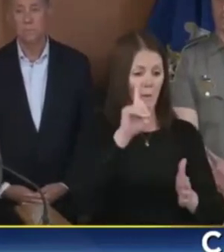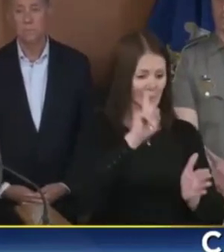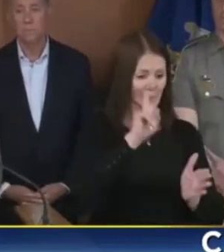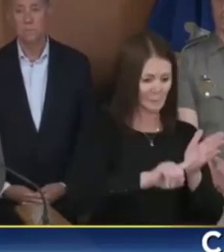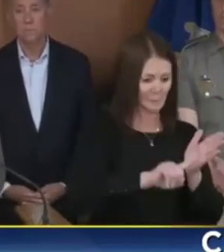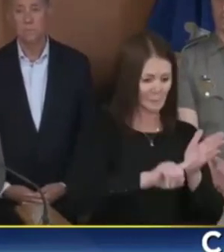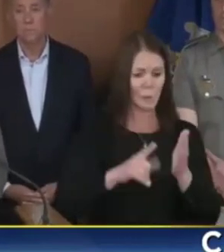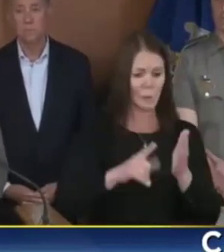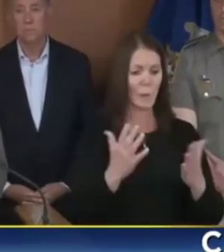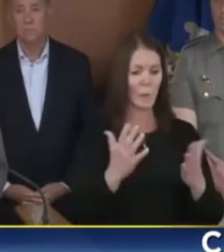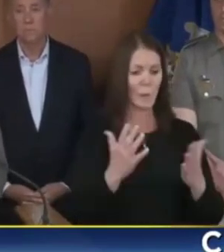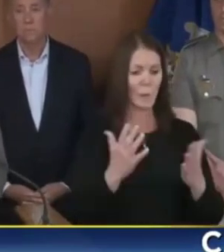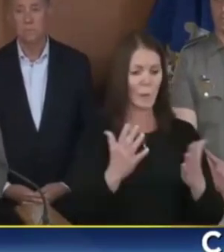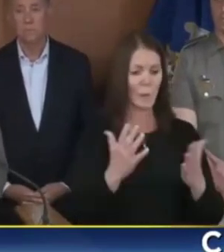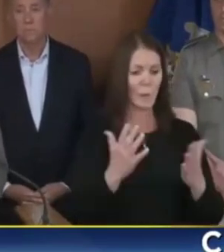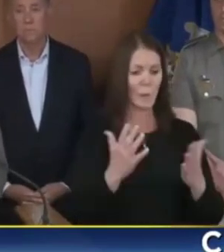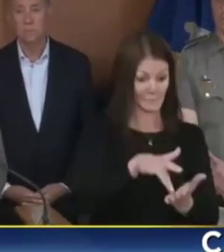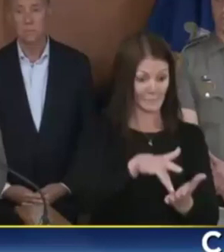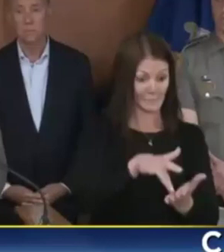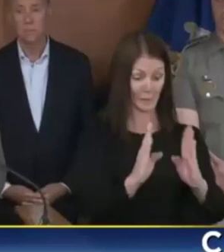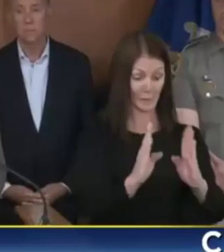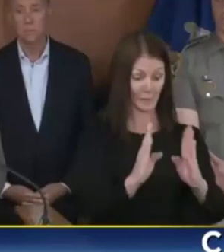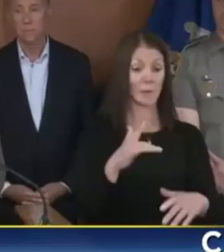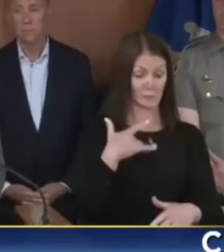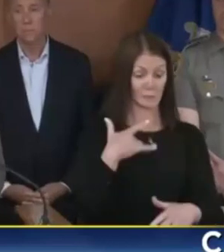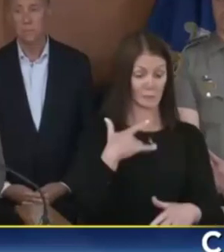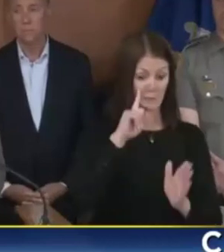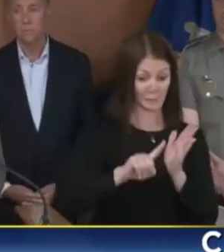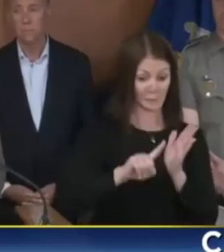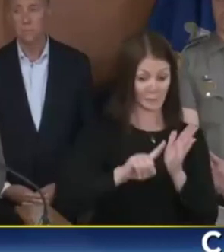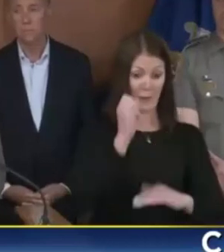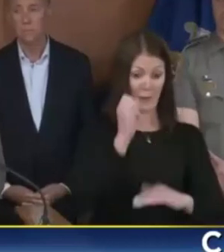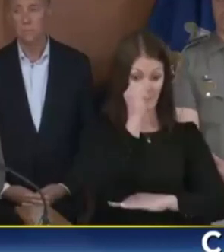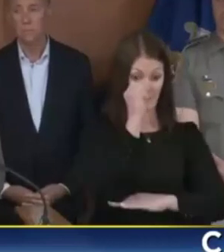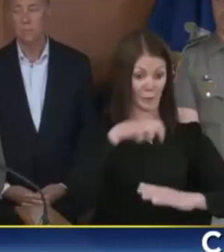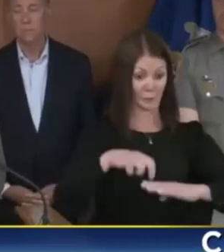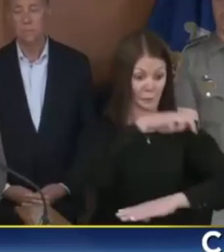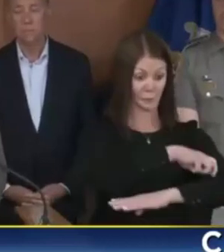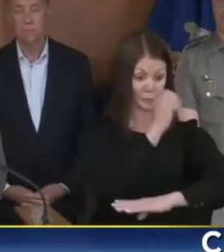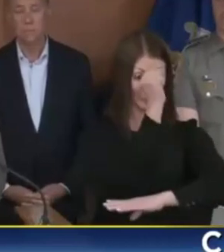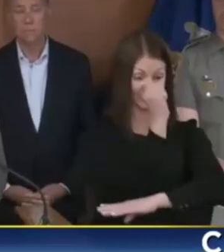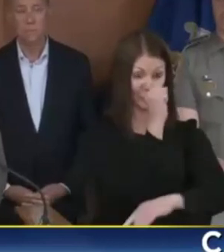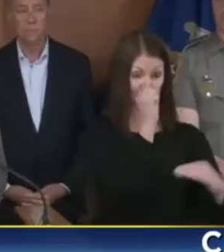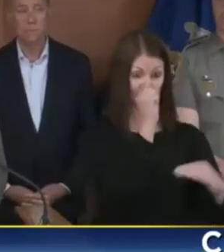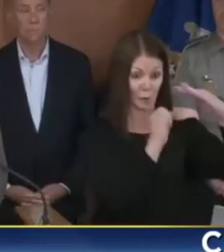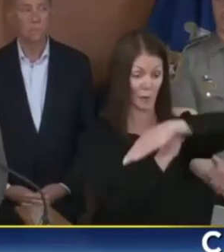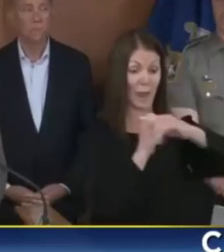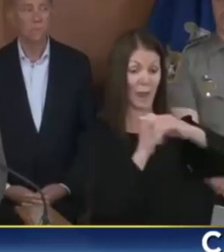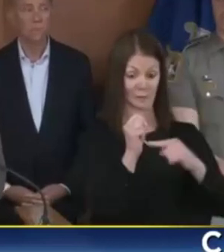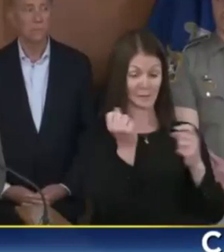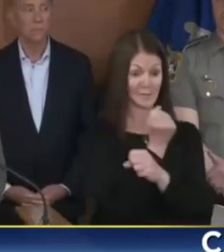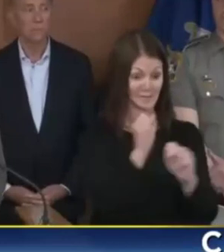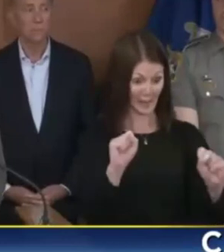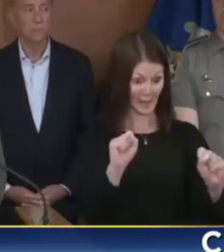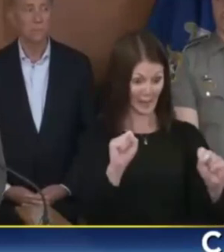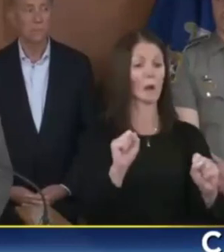and the median. If that pier is safe and solid and there was no damage to the pier, that will make life a little bit easier to